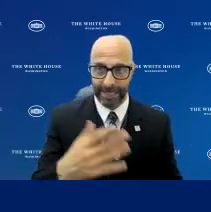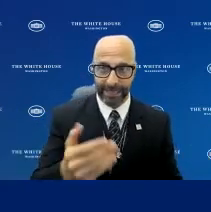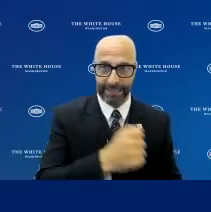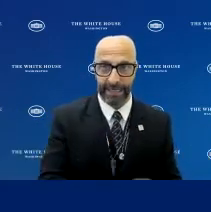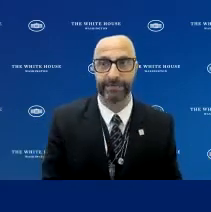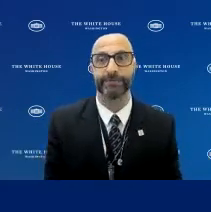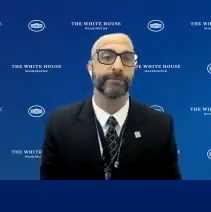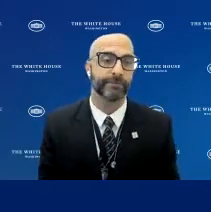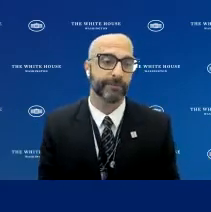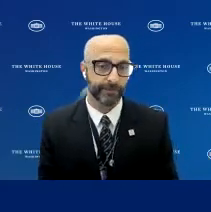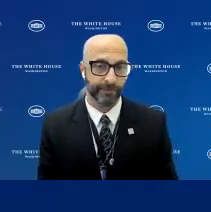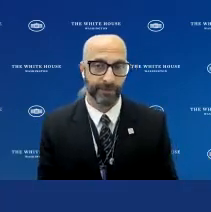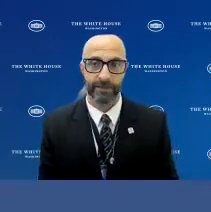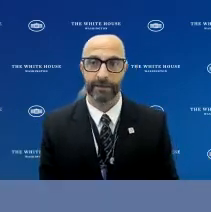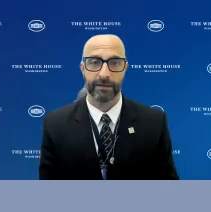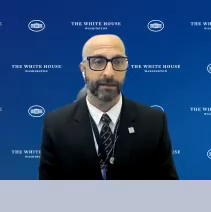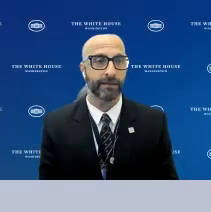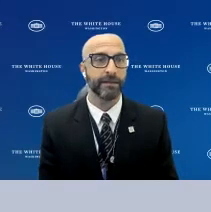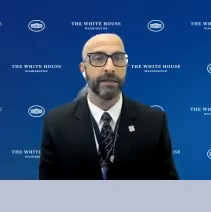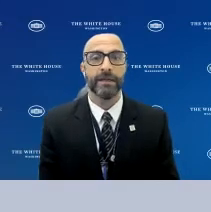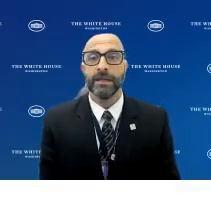of the primary data. Next slide.